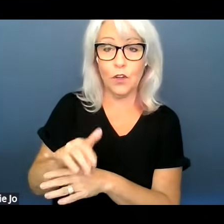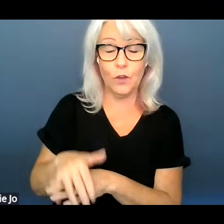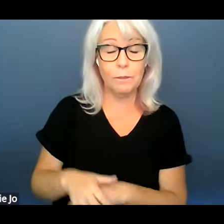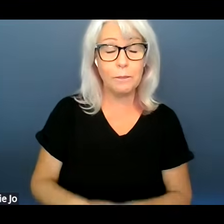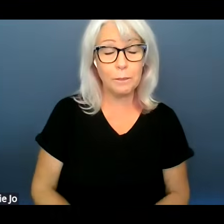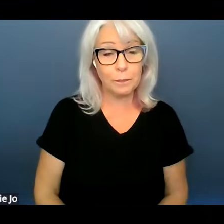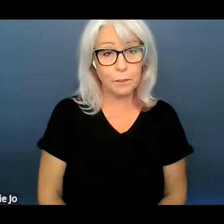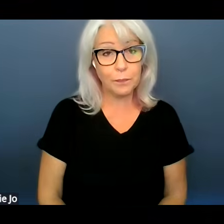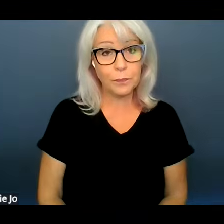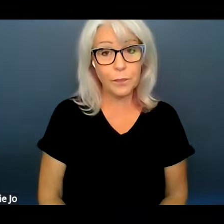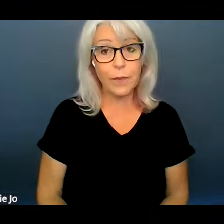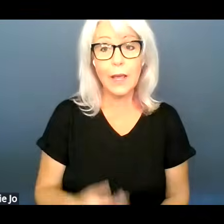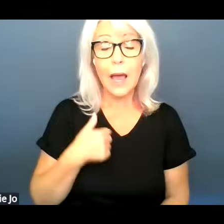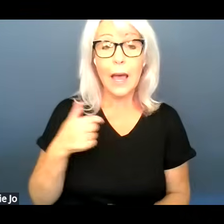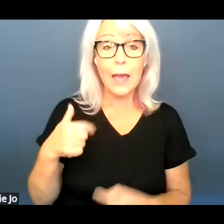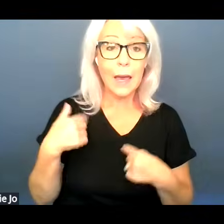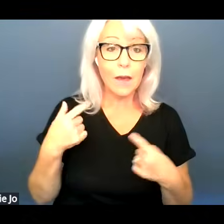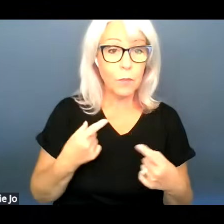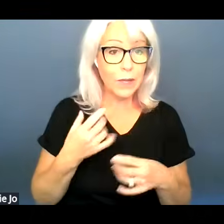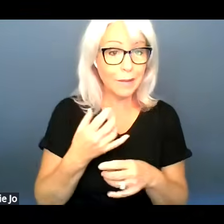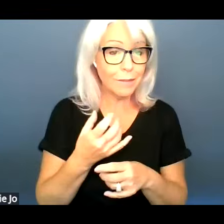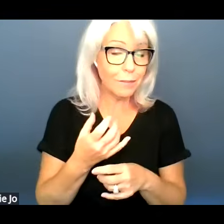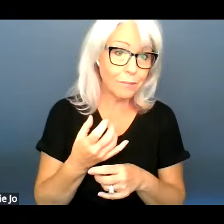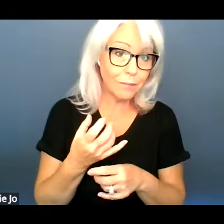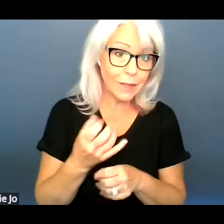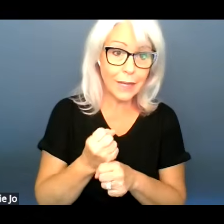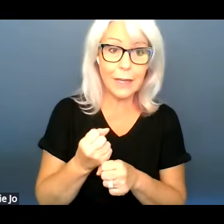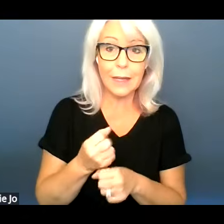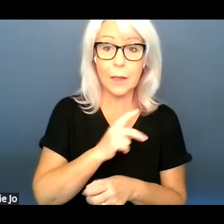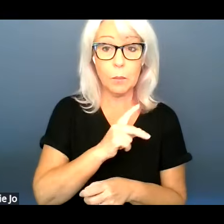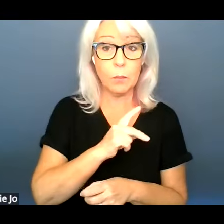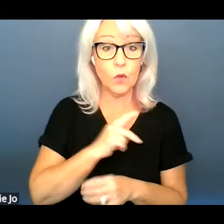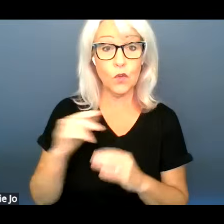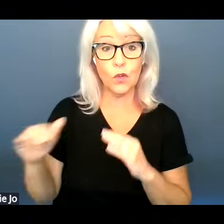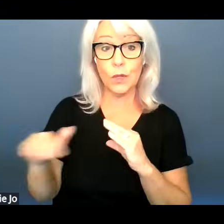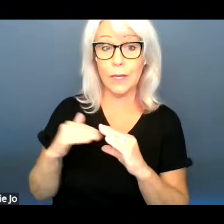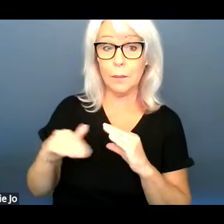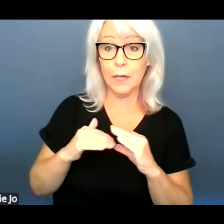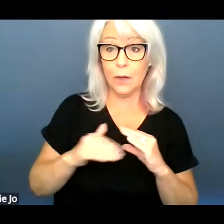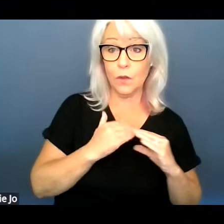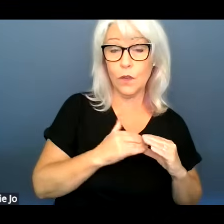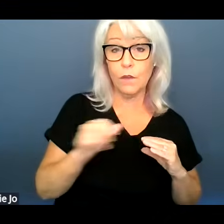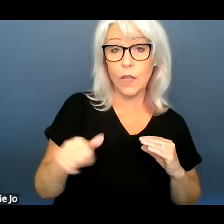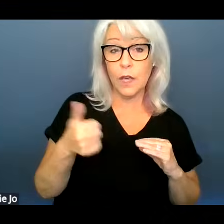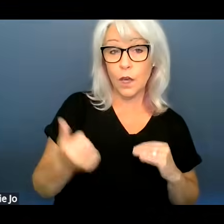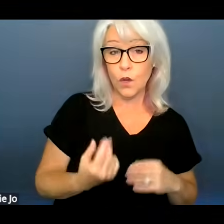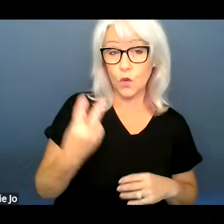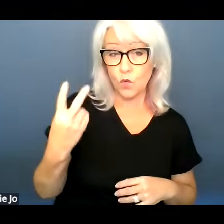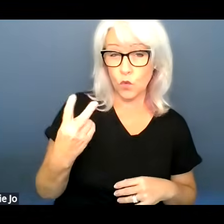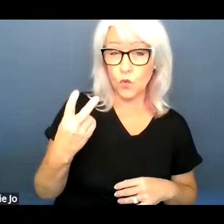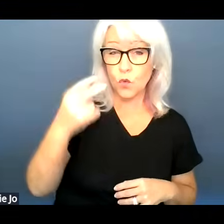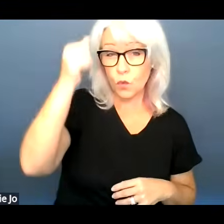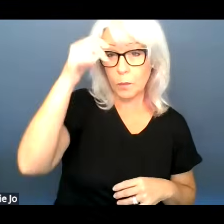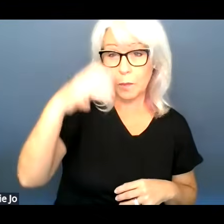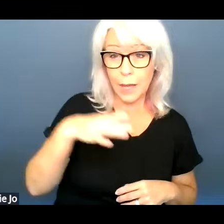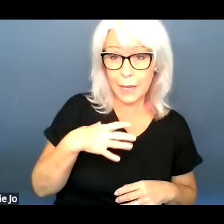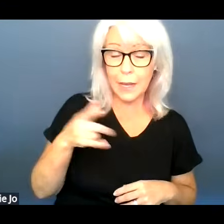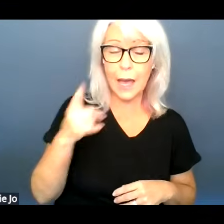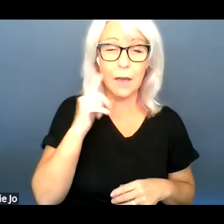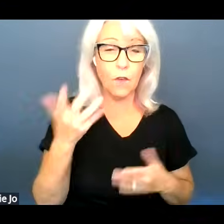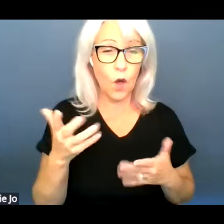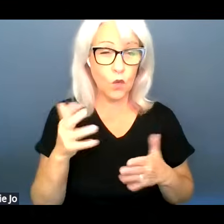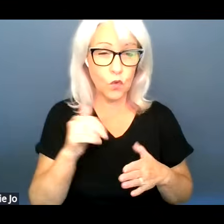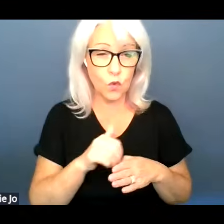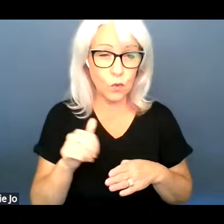So I've been getting personal emails from the other two gentlemen who signed the affidavits. Those have been forwarded to the Board of Canvassers